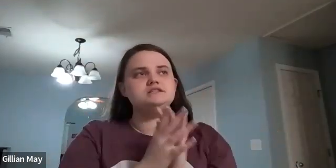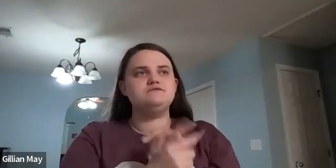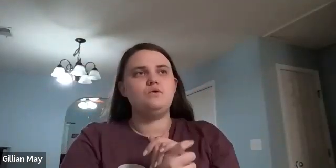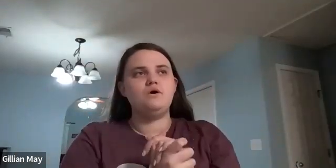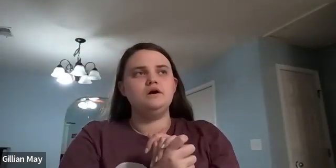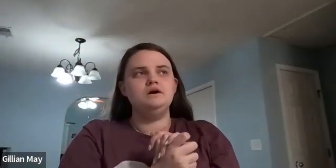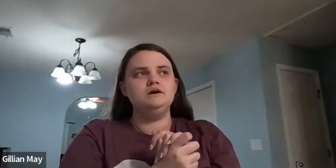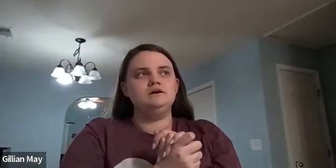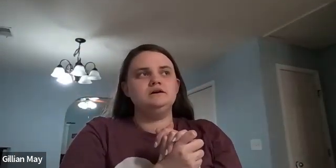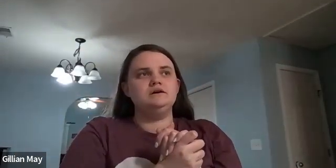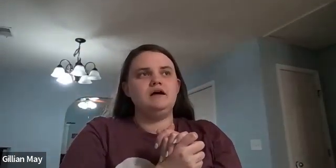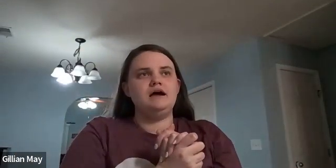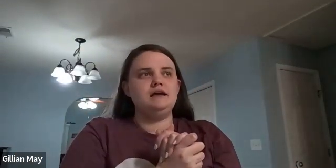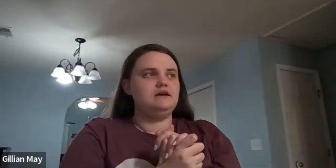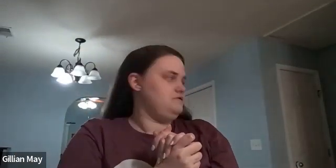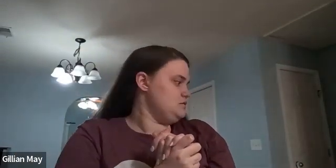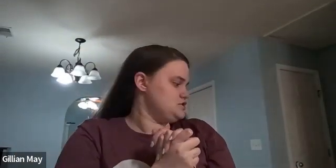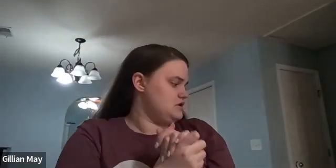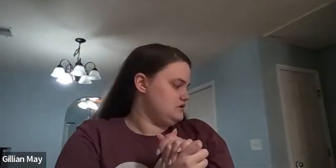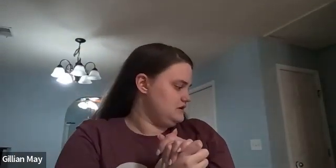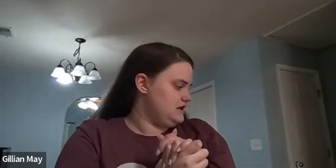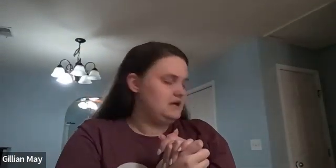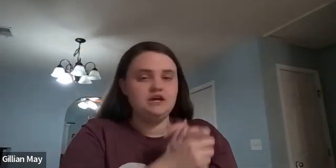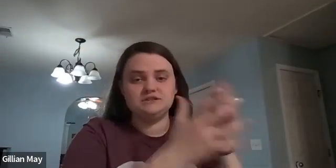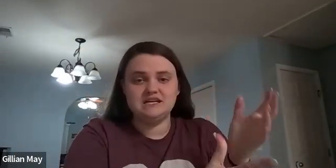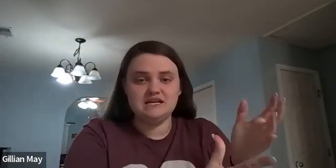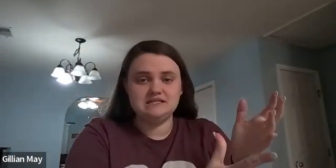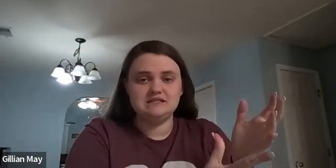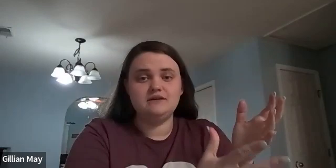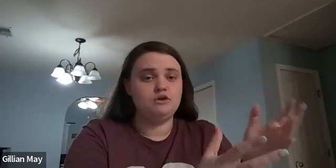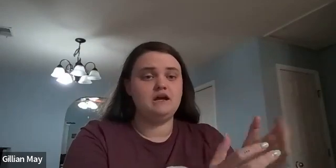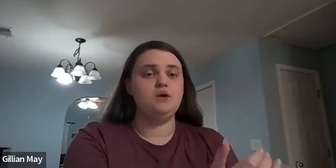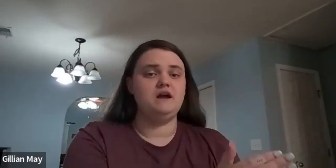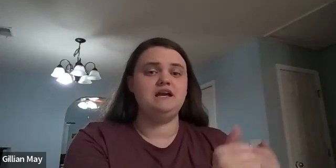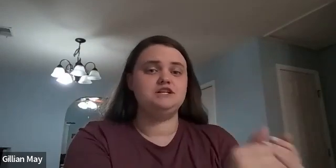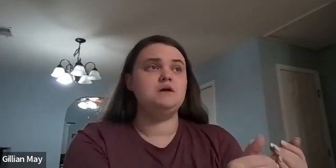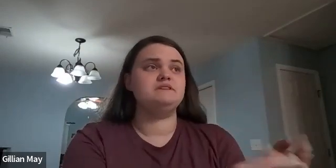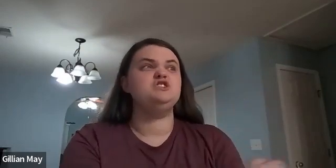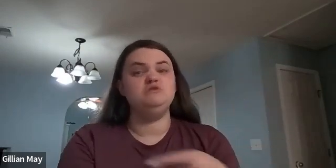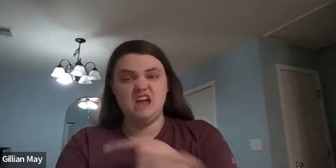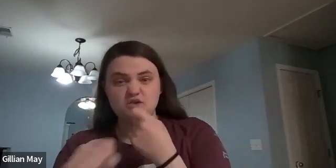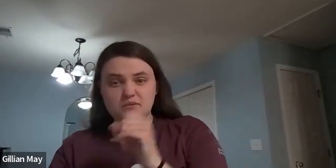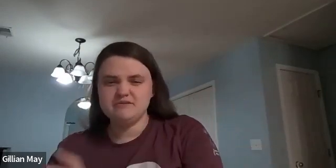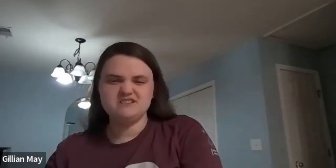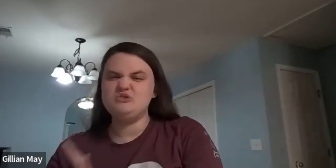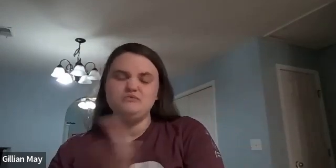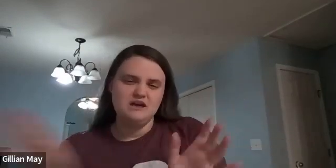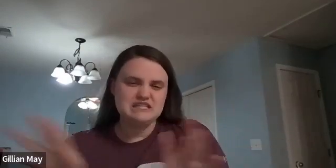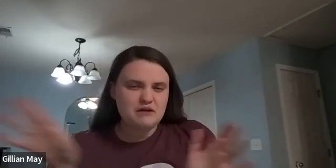just for like, if you are struggling, here's this, and we're going to help kind of catch you up until you can go to public school. It's not